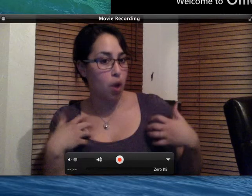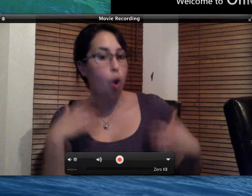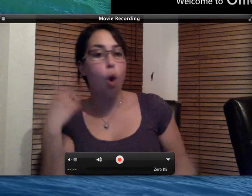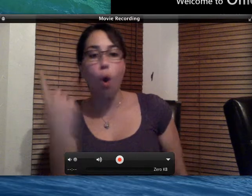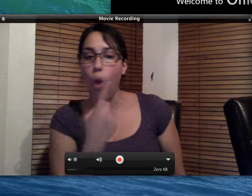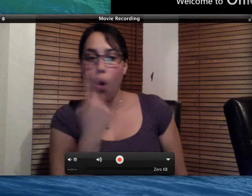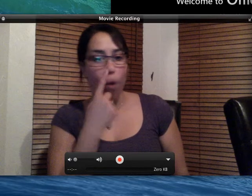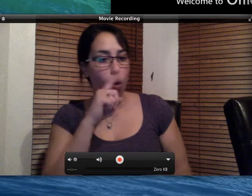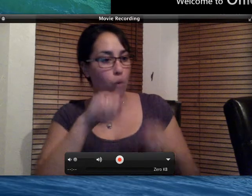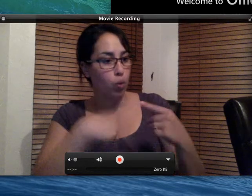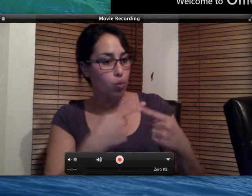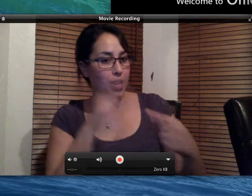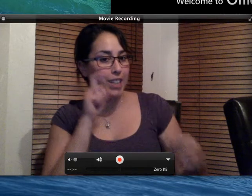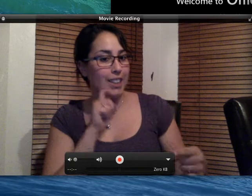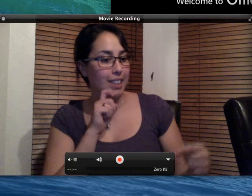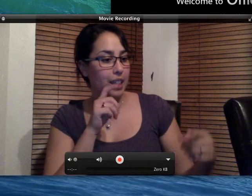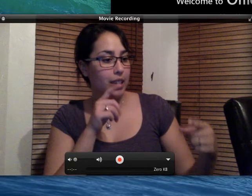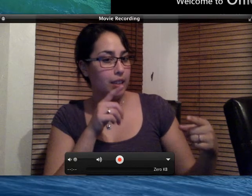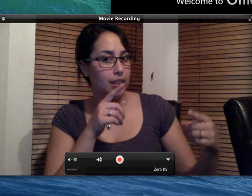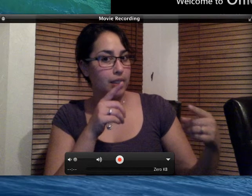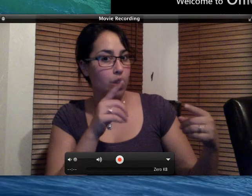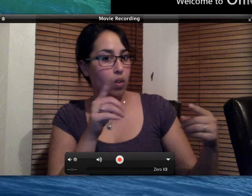female.